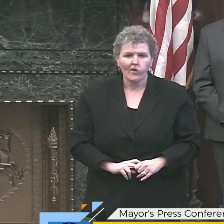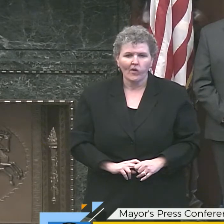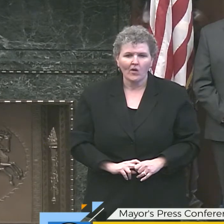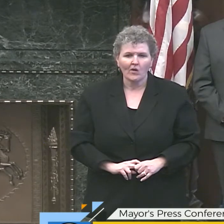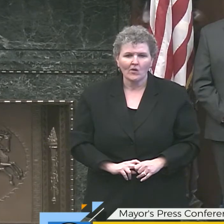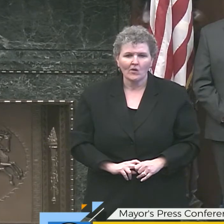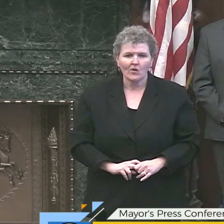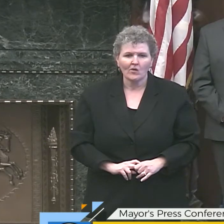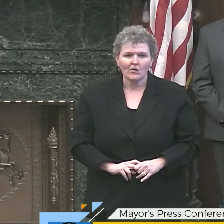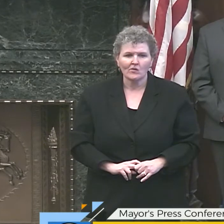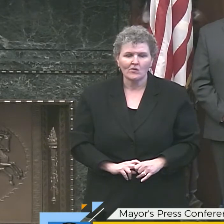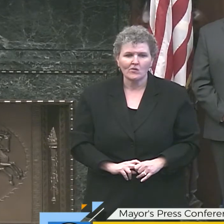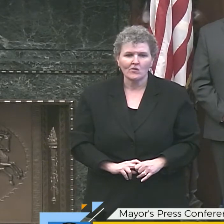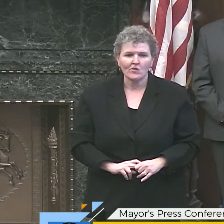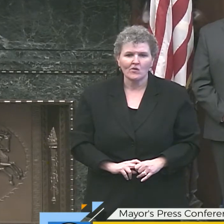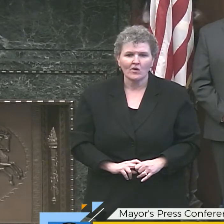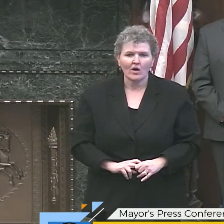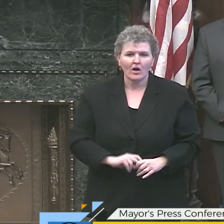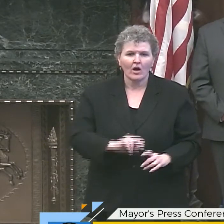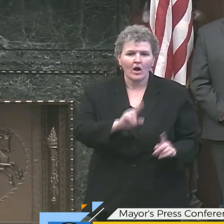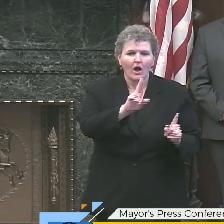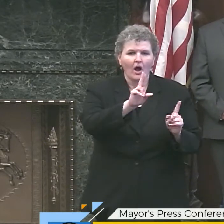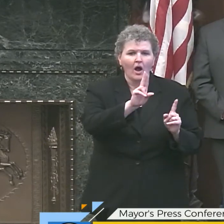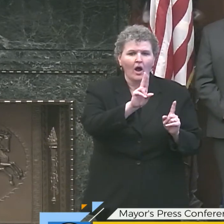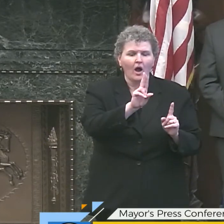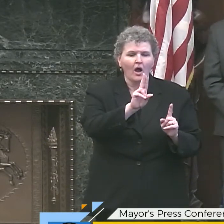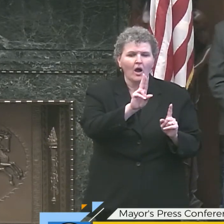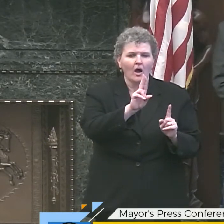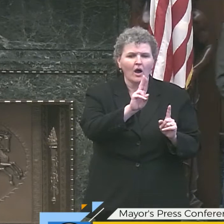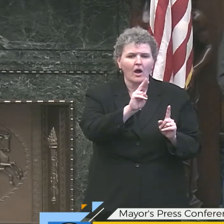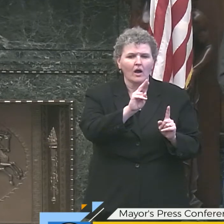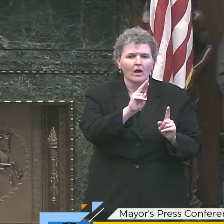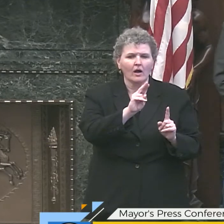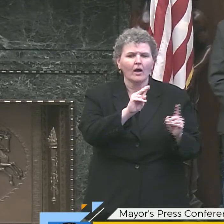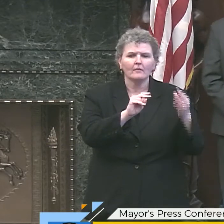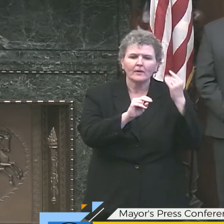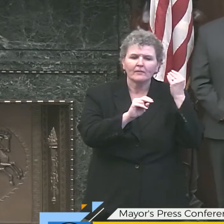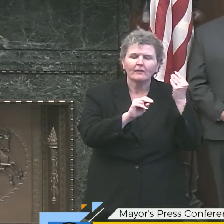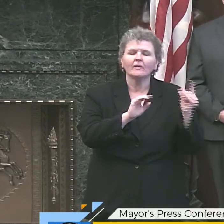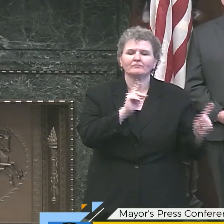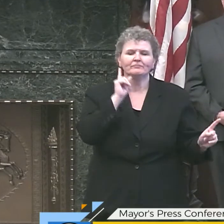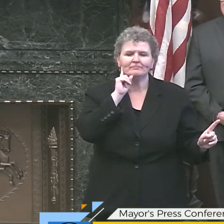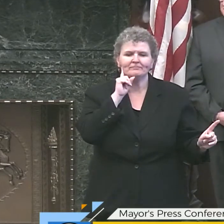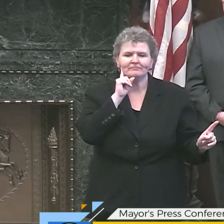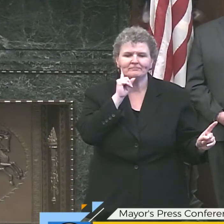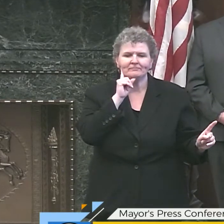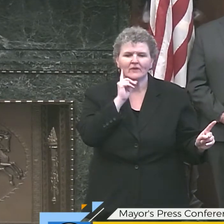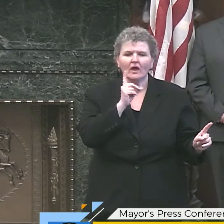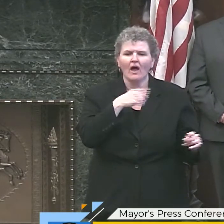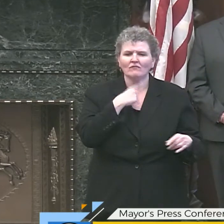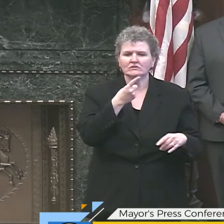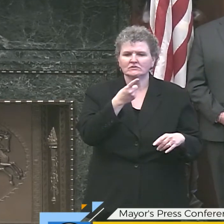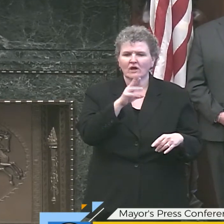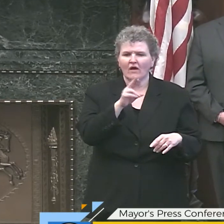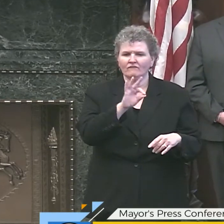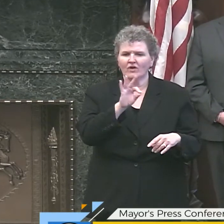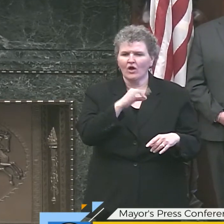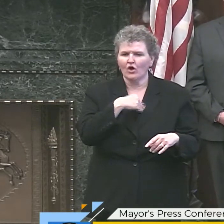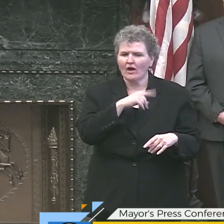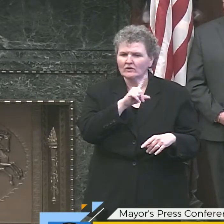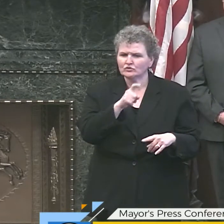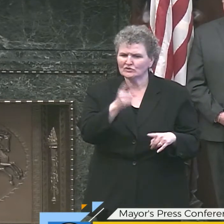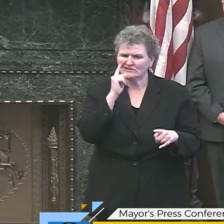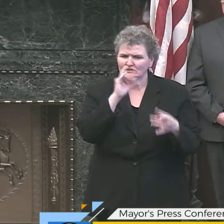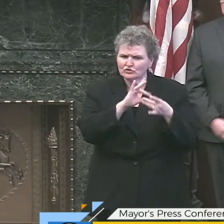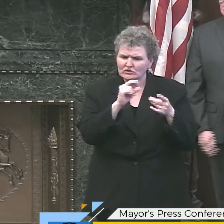I think you might have to unmute yourself. Oh, what about now? There you go. There we go. All right, thank you. Dr. Farley, can you confirm, so are you saying you guys do not track